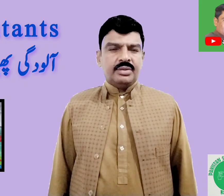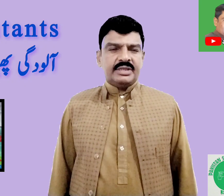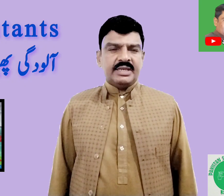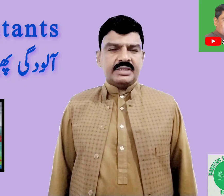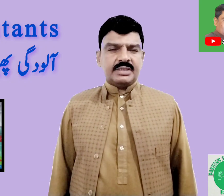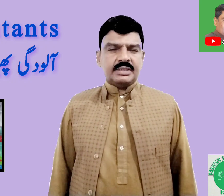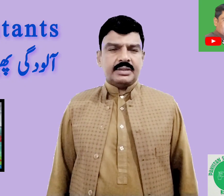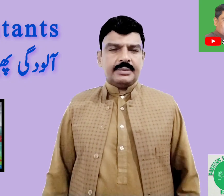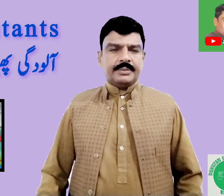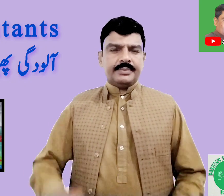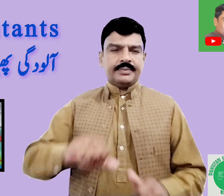pollutants,